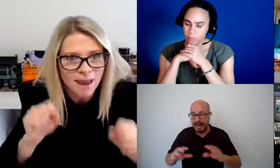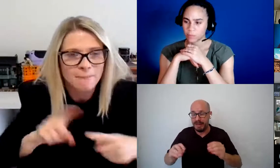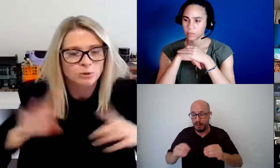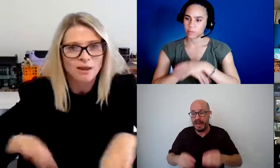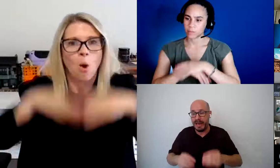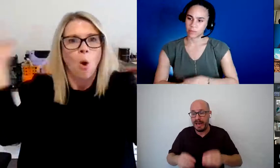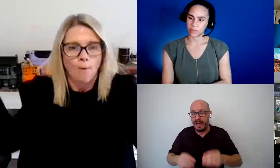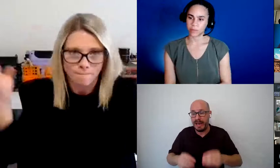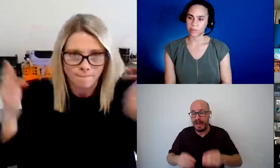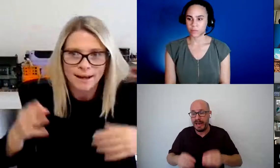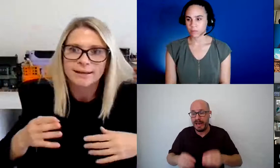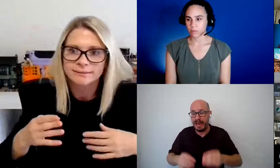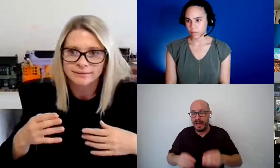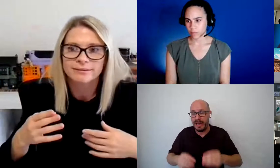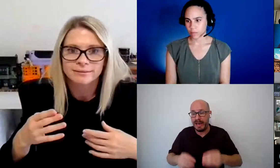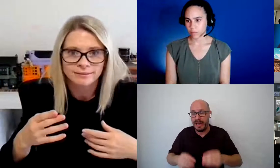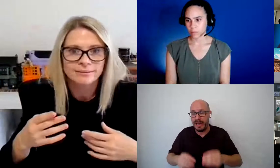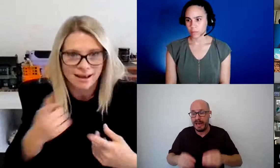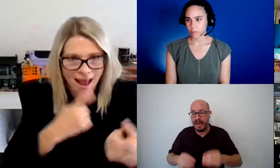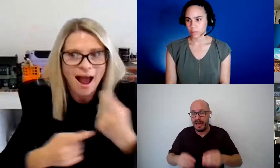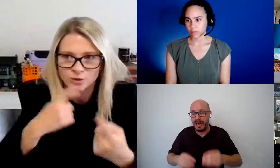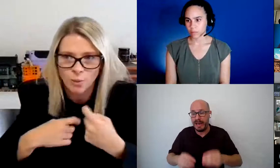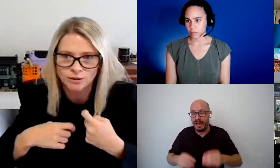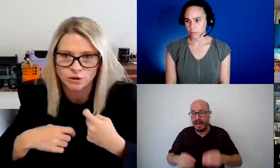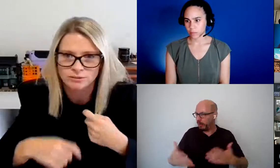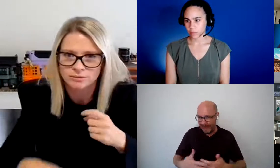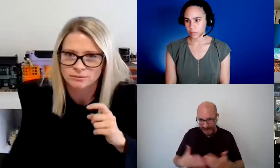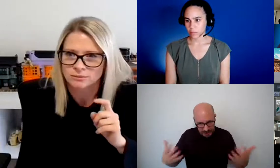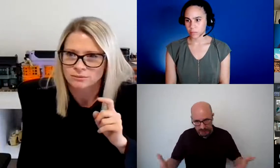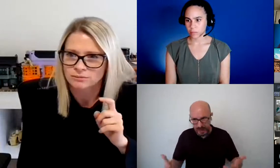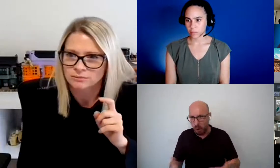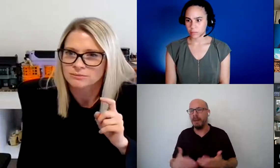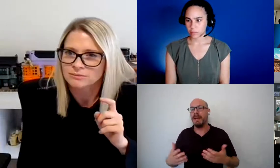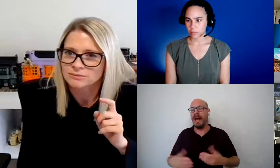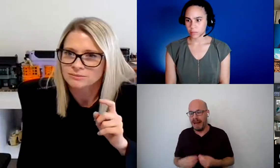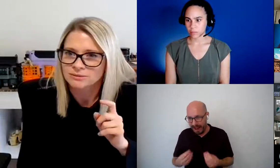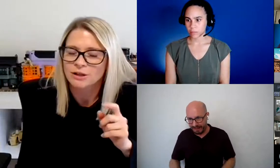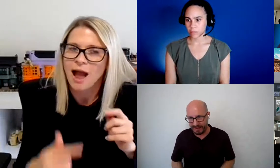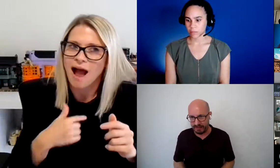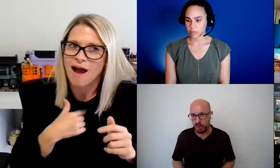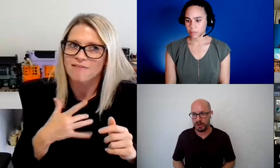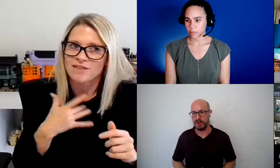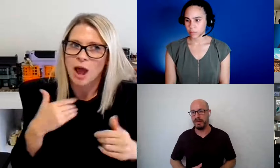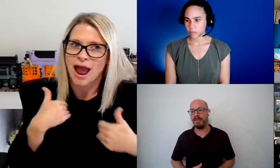okay, it's okay to ask questions. Like today, it's okay to be open and ask these questions.